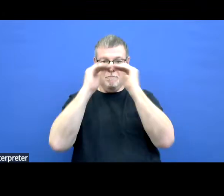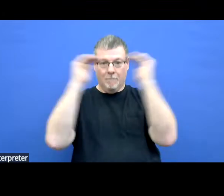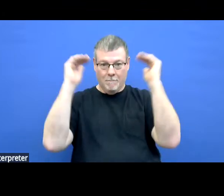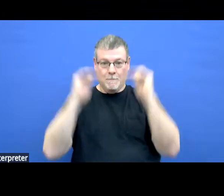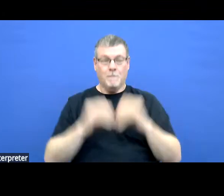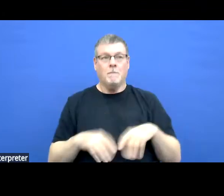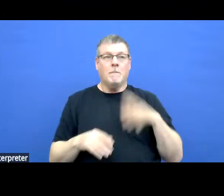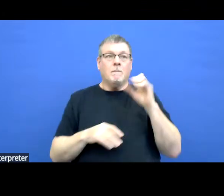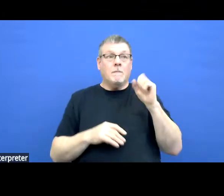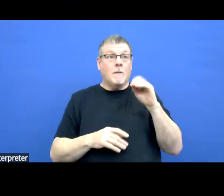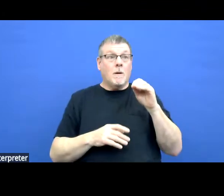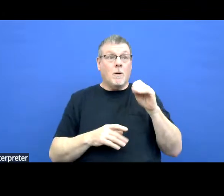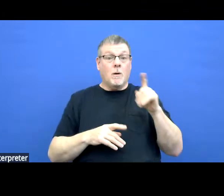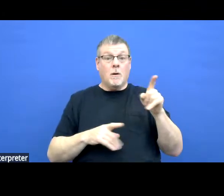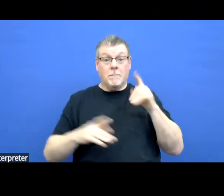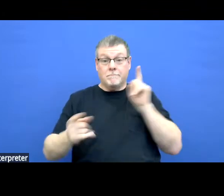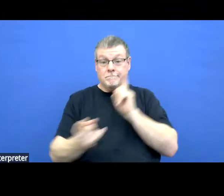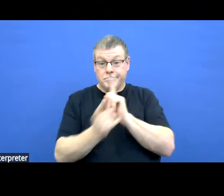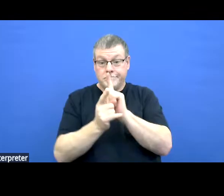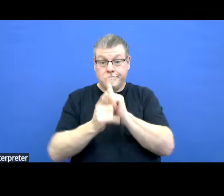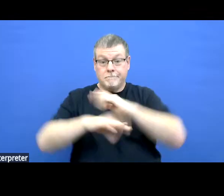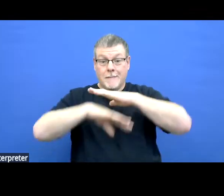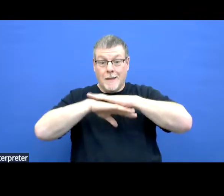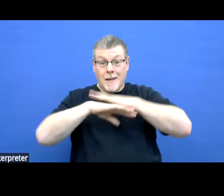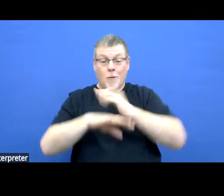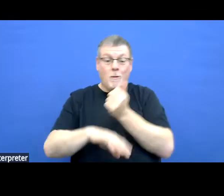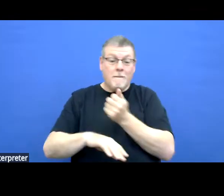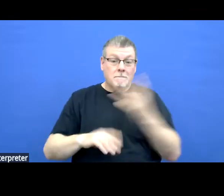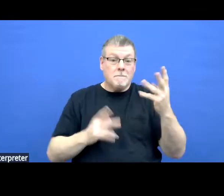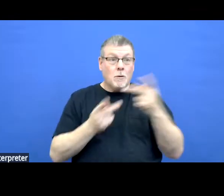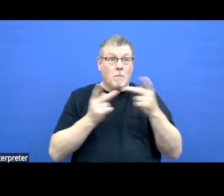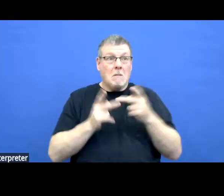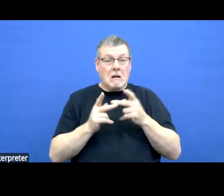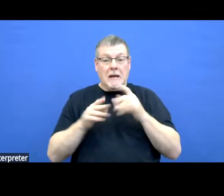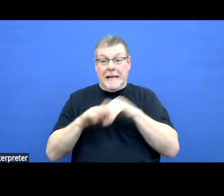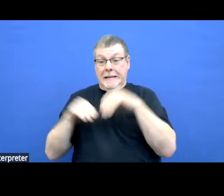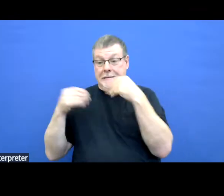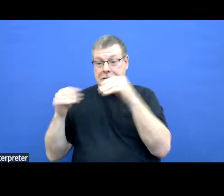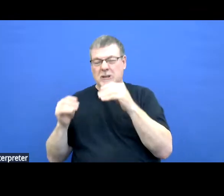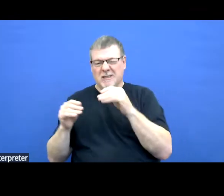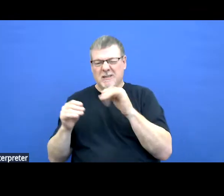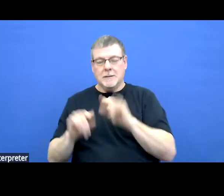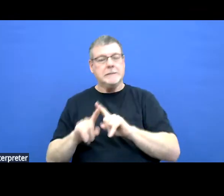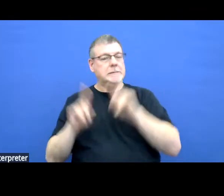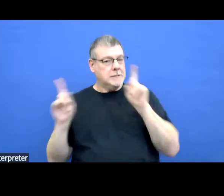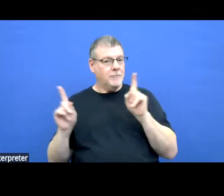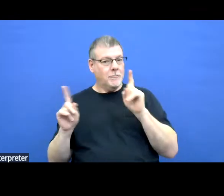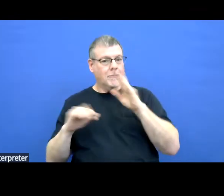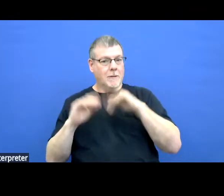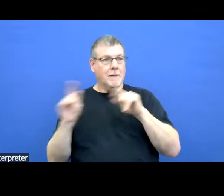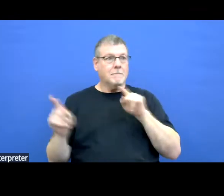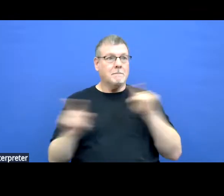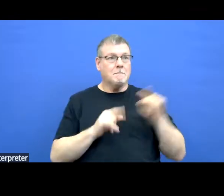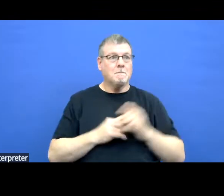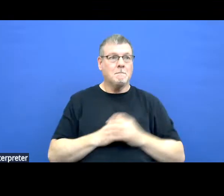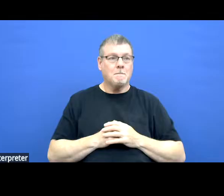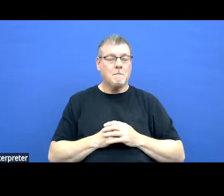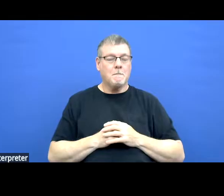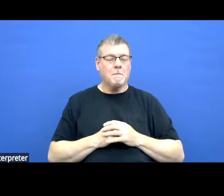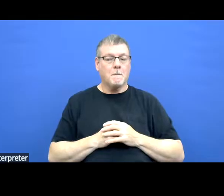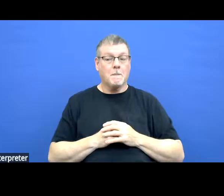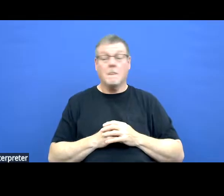were on a counter with a few spaces in a dealership, that would be another level. So this is maybe like a step 2.